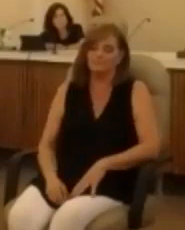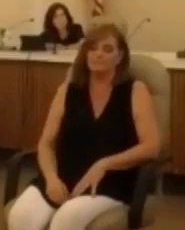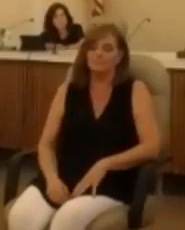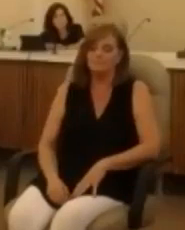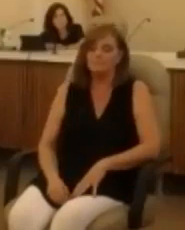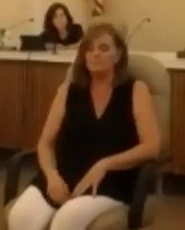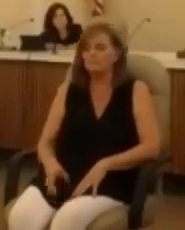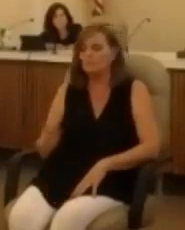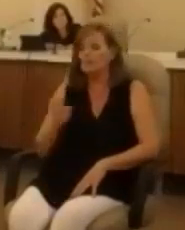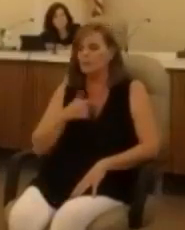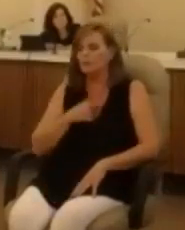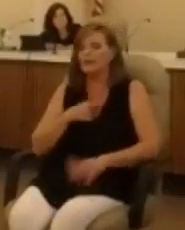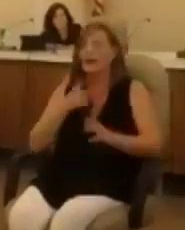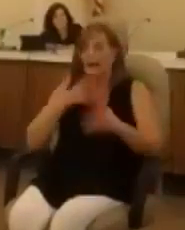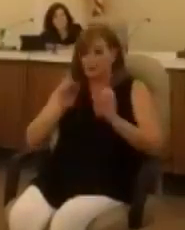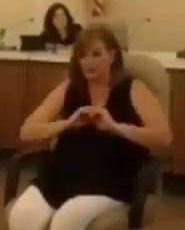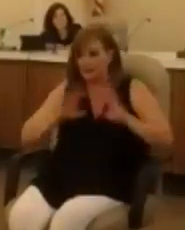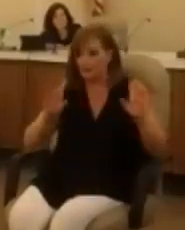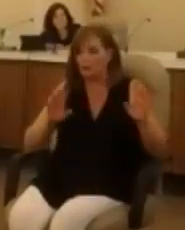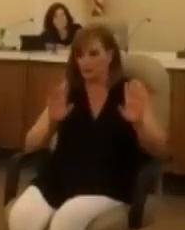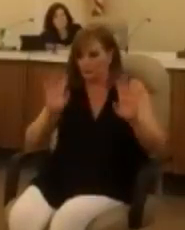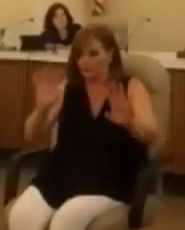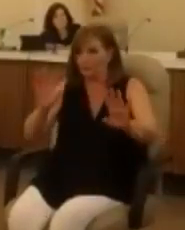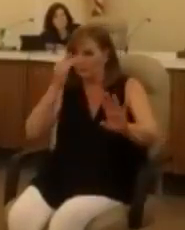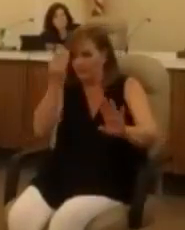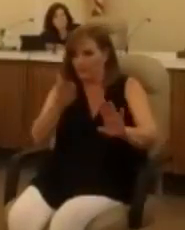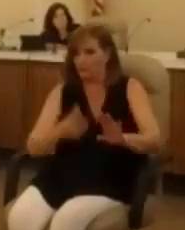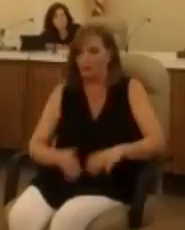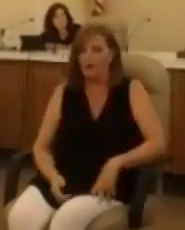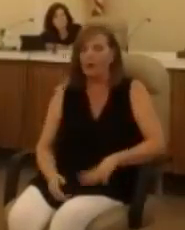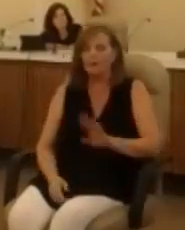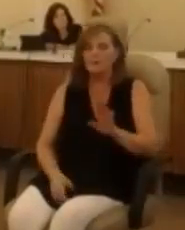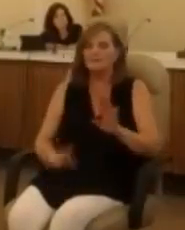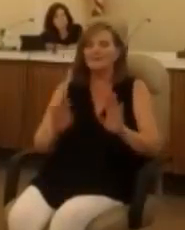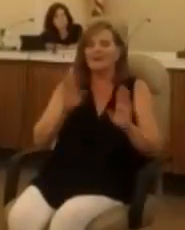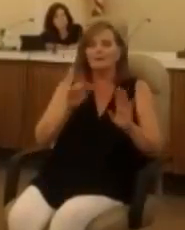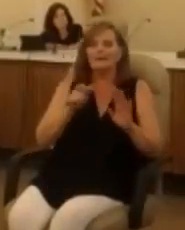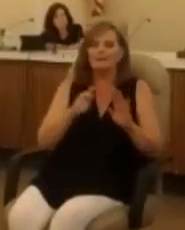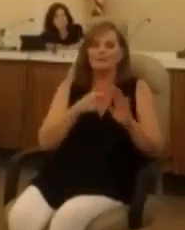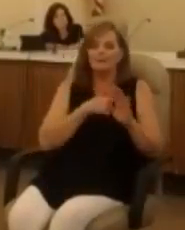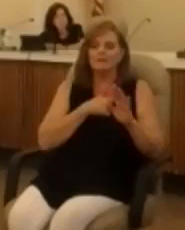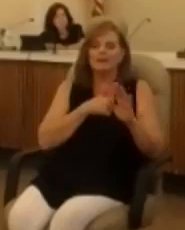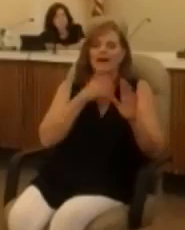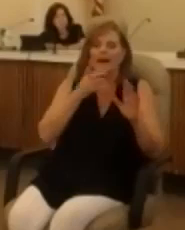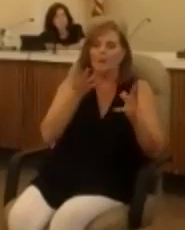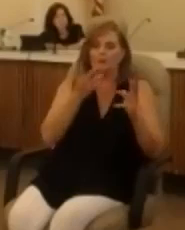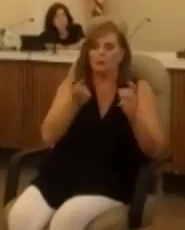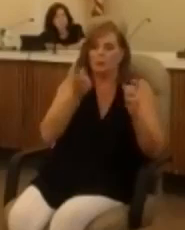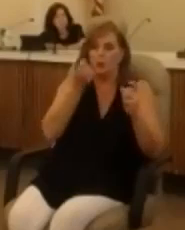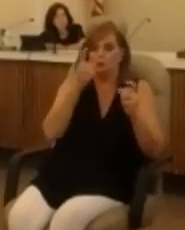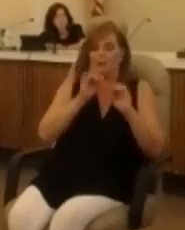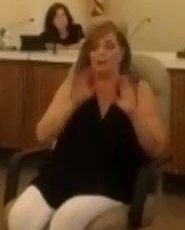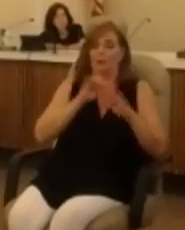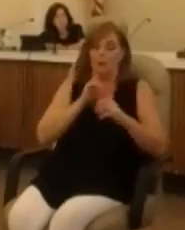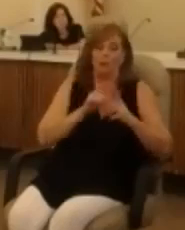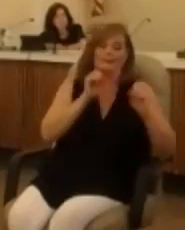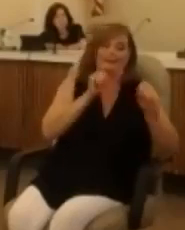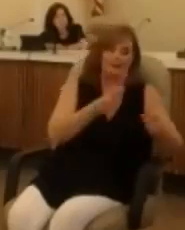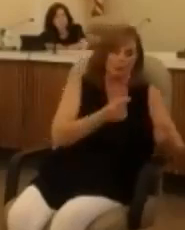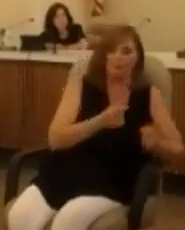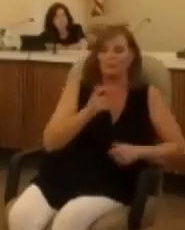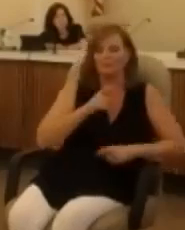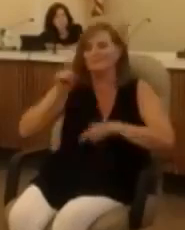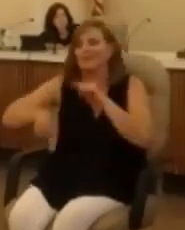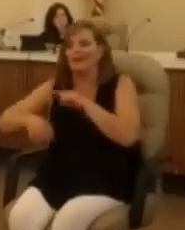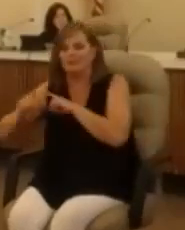I'm just making it clear. I don't want people to have a false impression of what we can and can't do. We can advocate, we